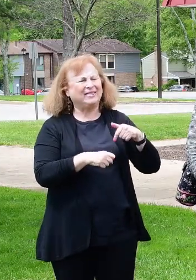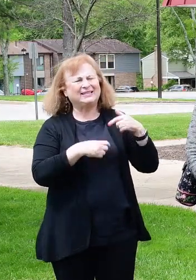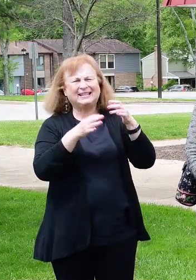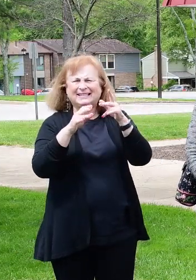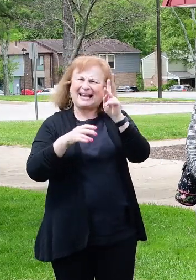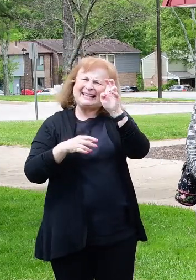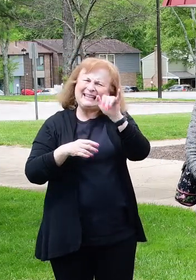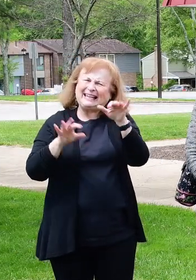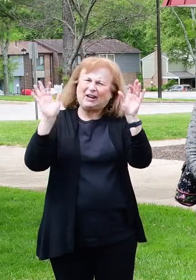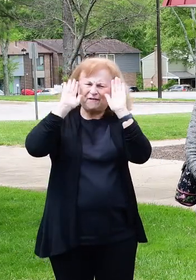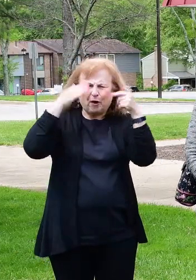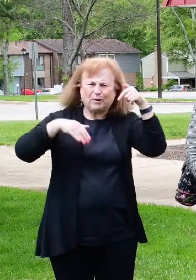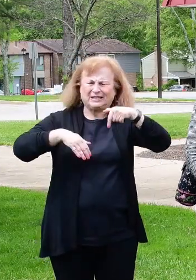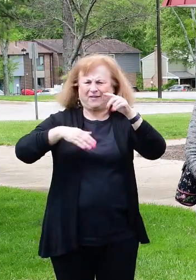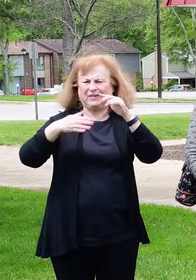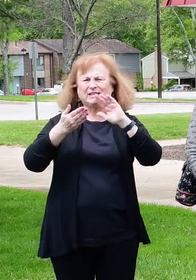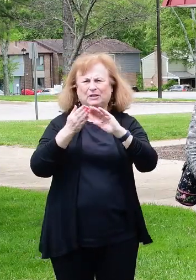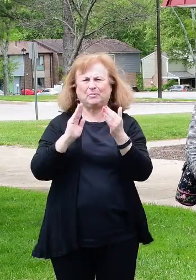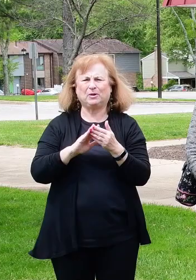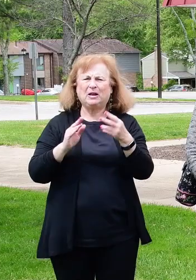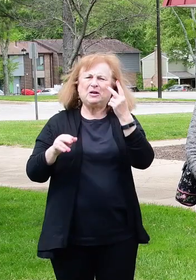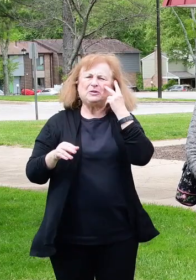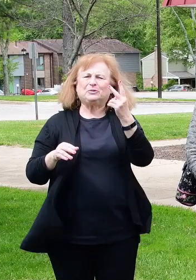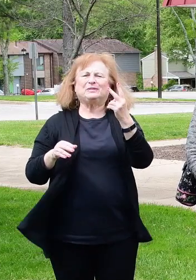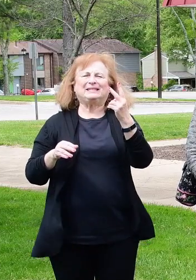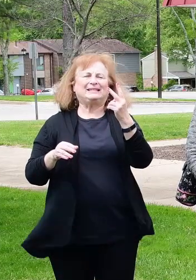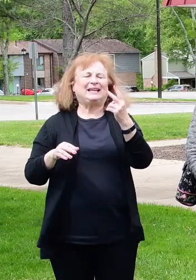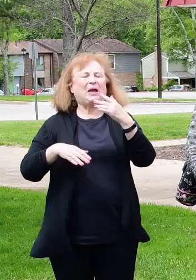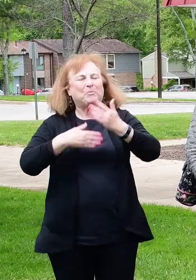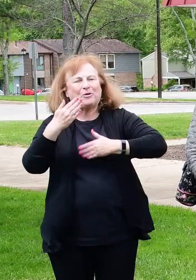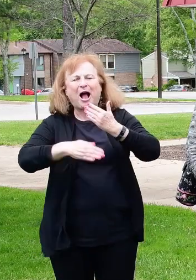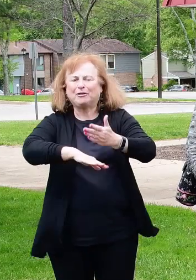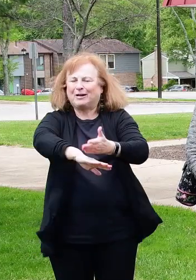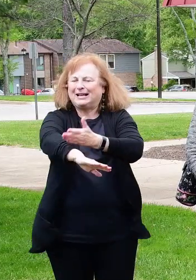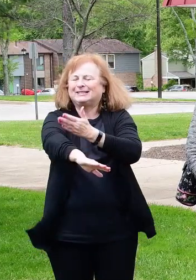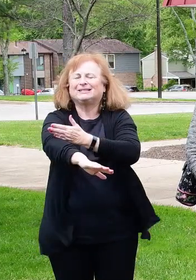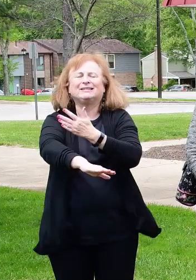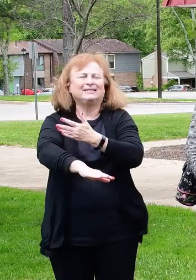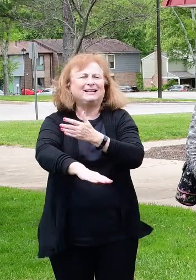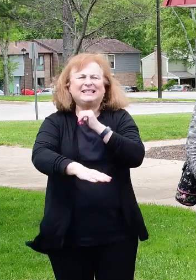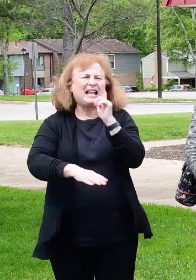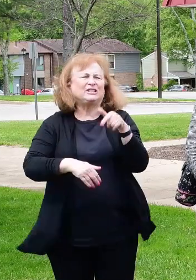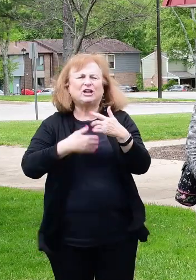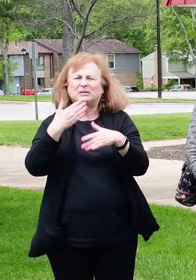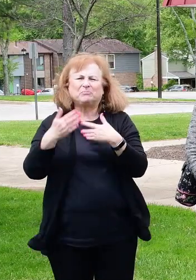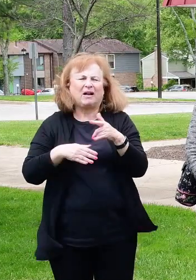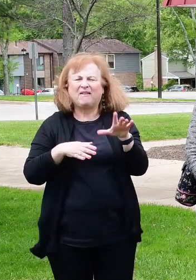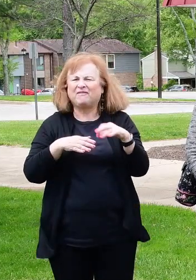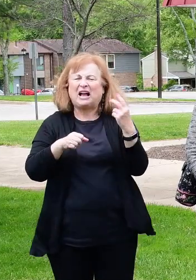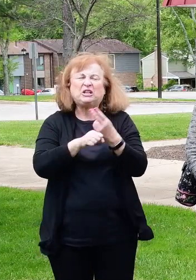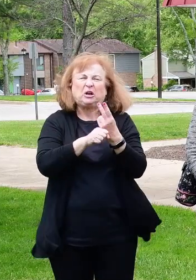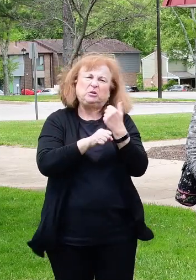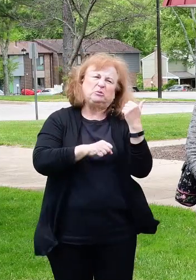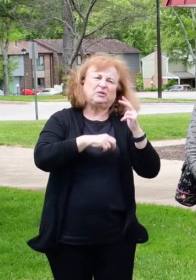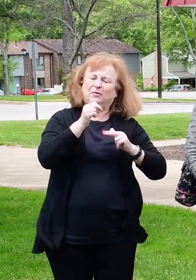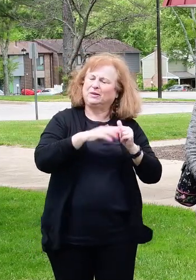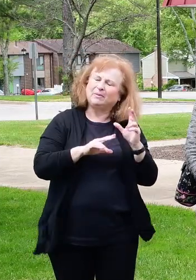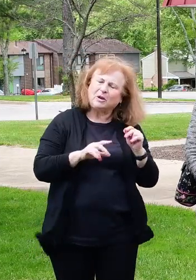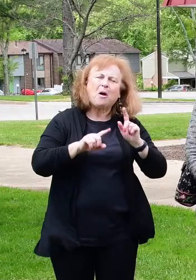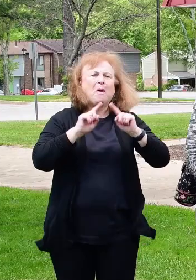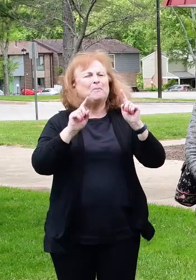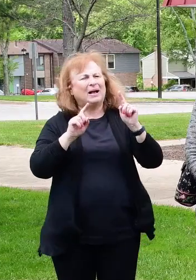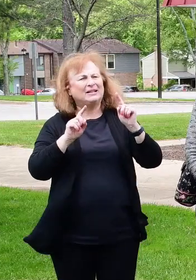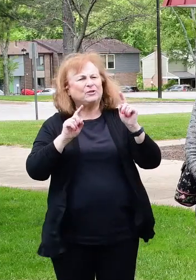key focus of this community. And to see progress being made, and not just progress finding a use for this building,